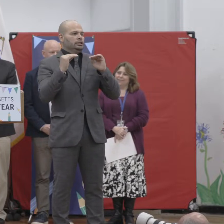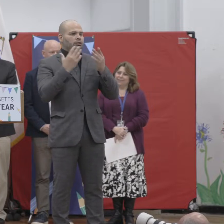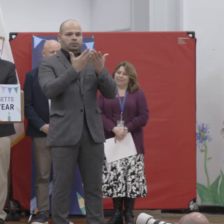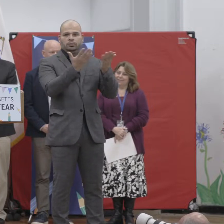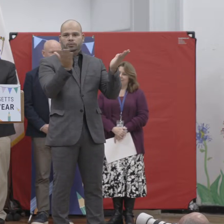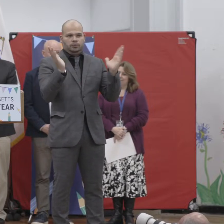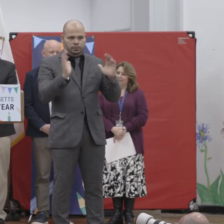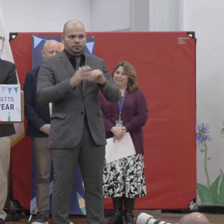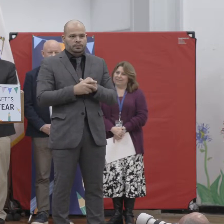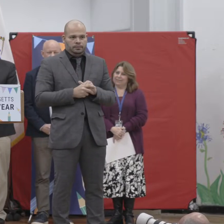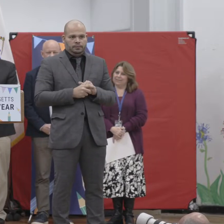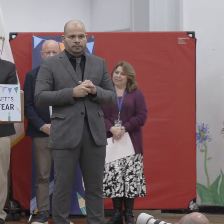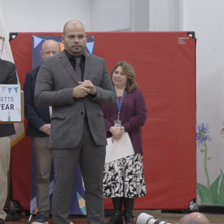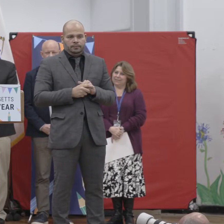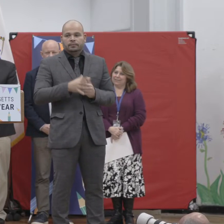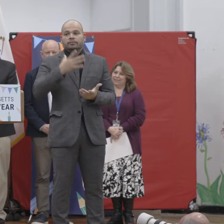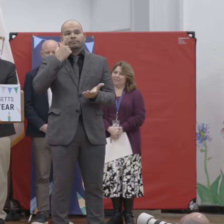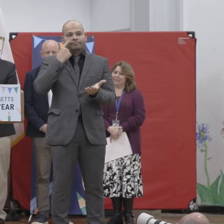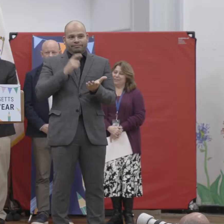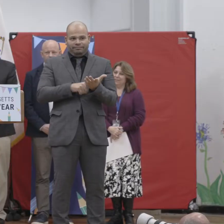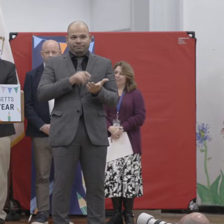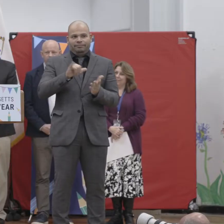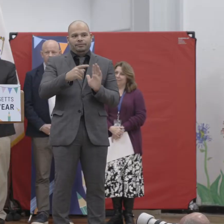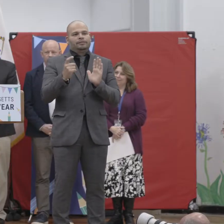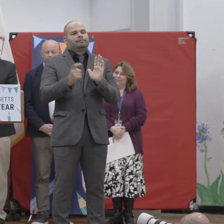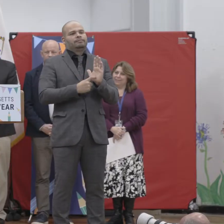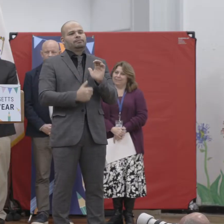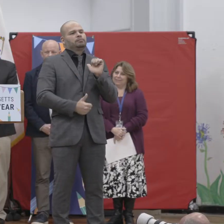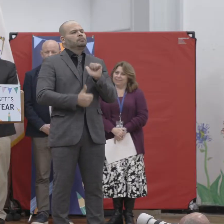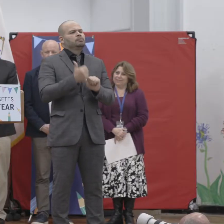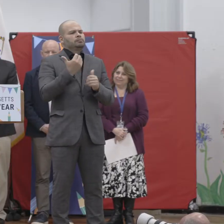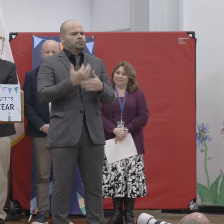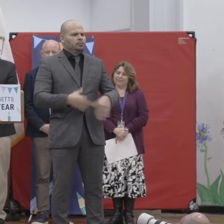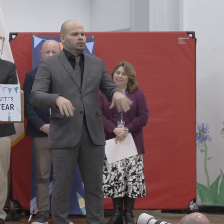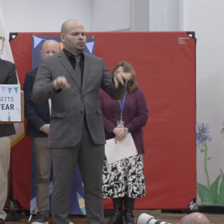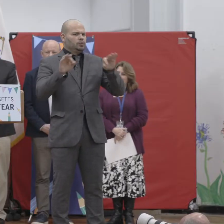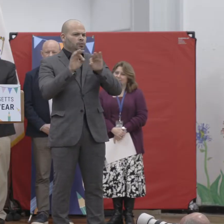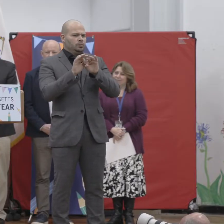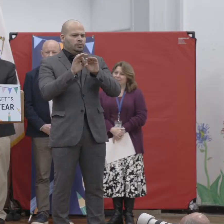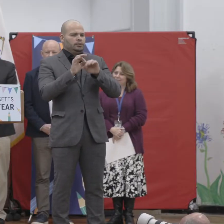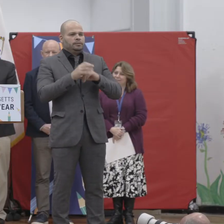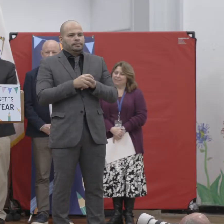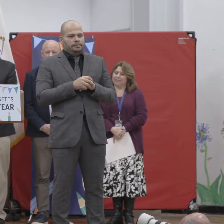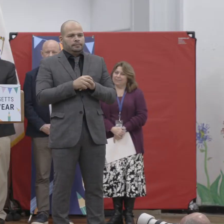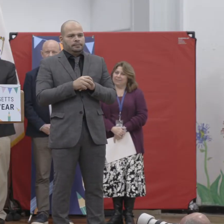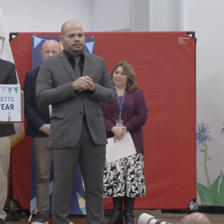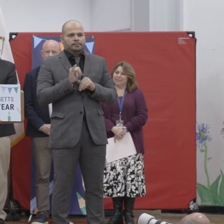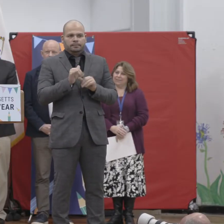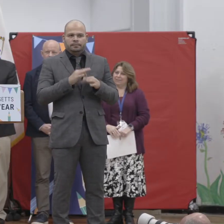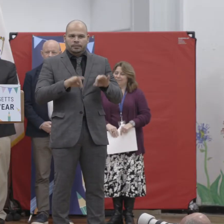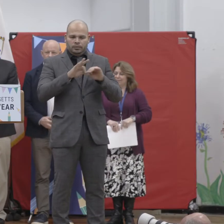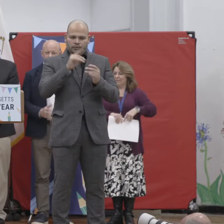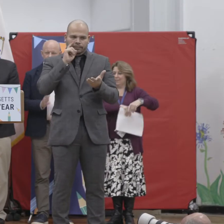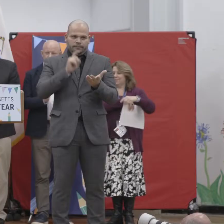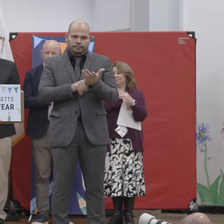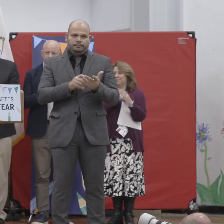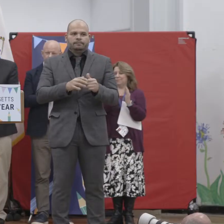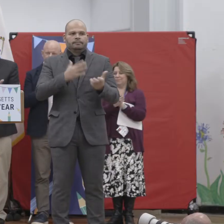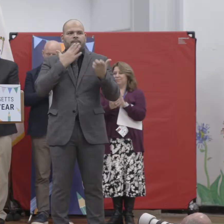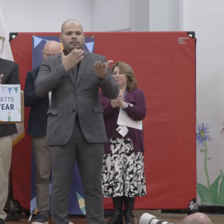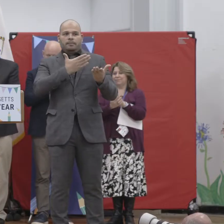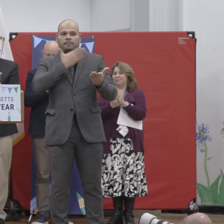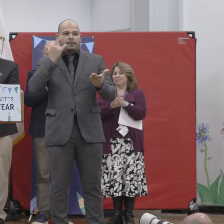is the most important force possible, and that is our best and brightest future through our young people. Thank you.